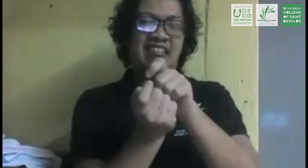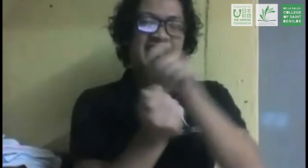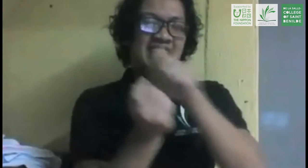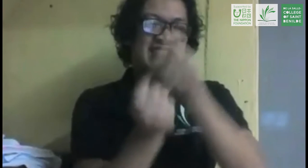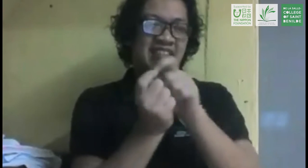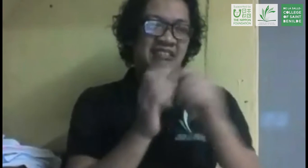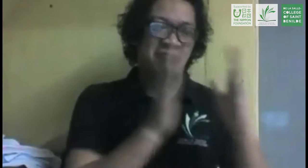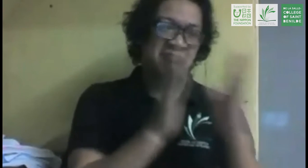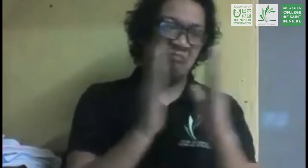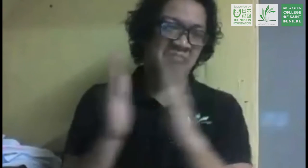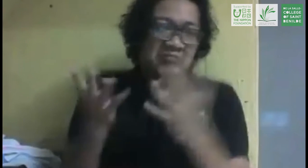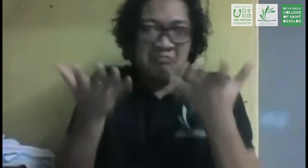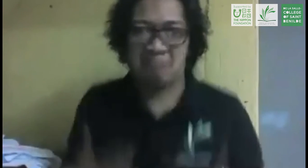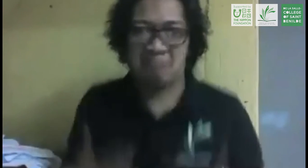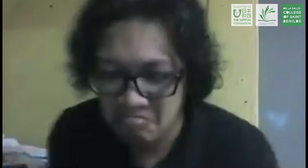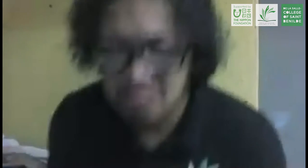do we teach that?